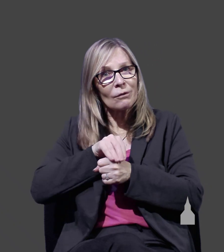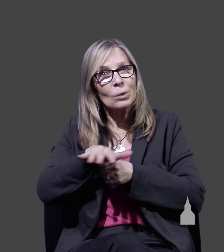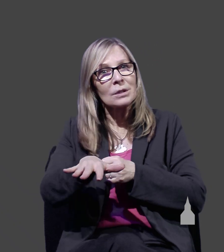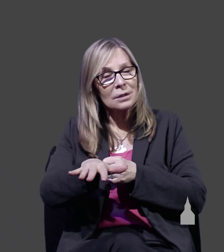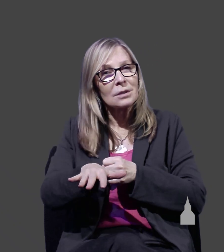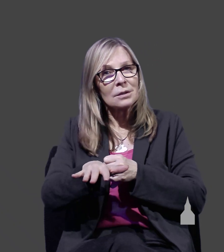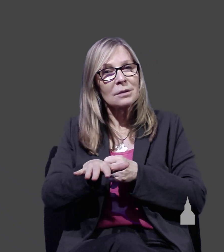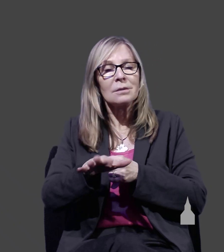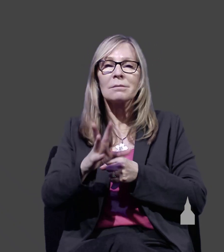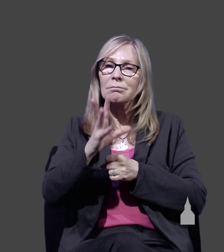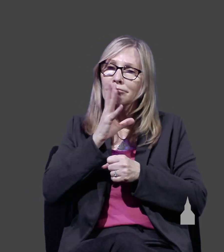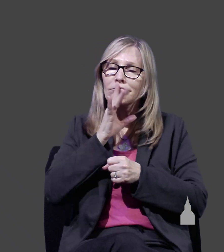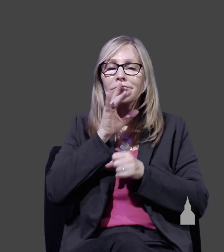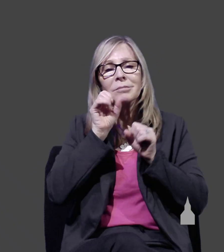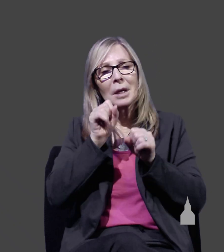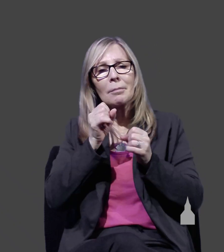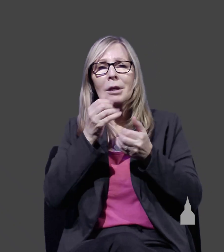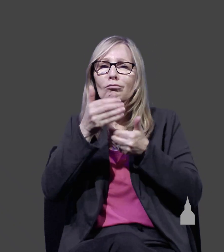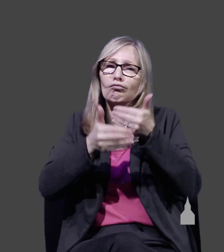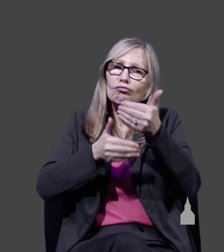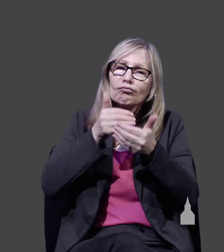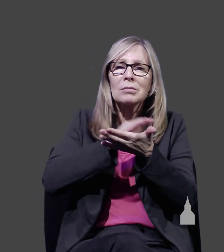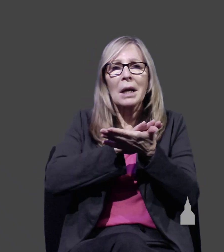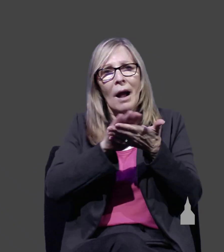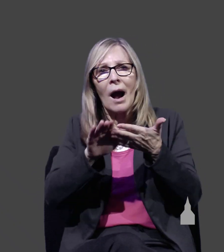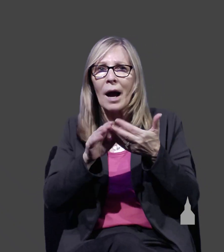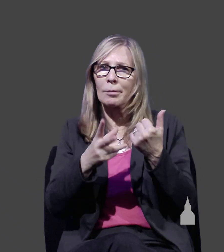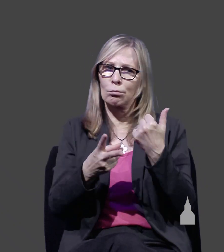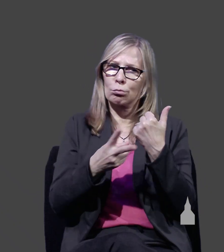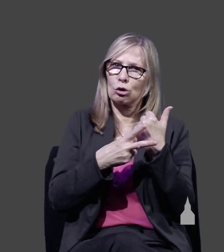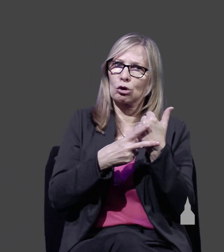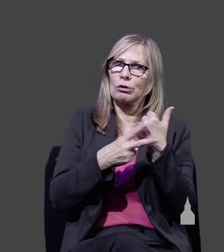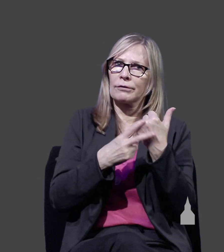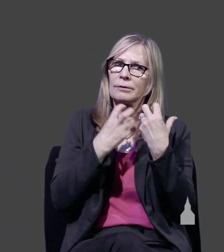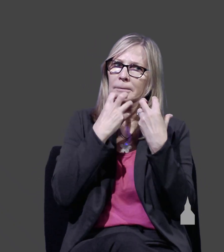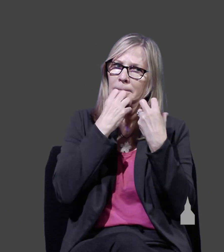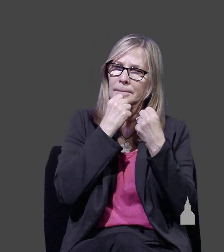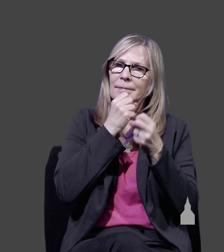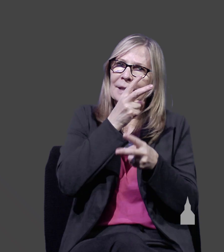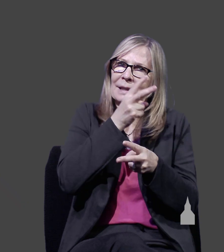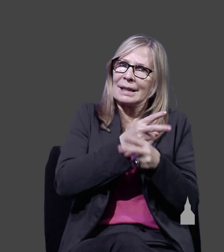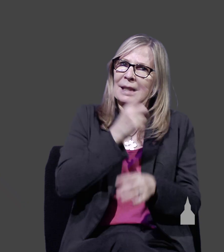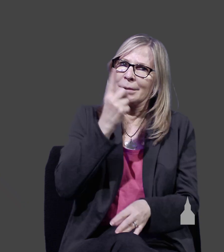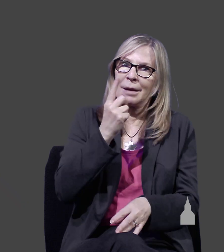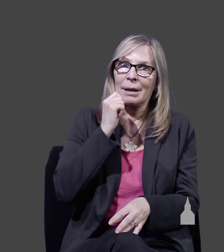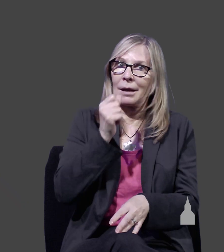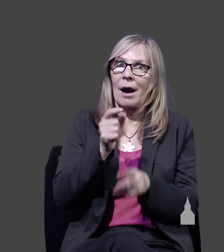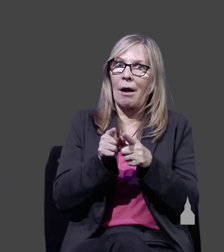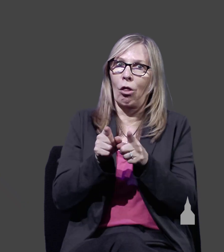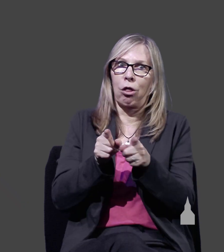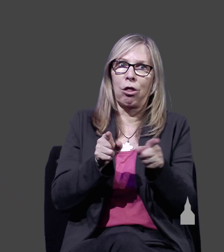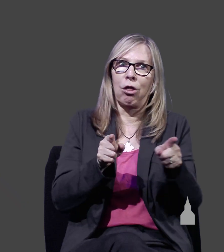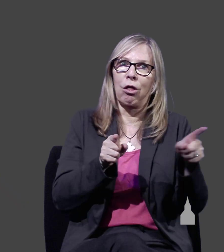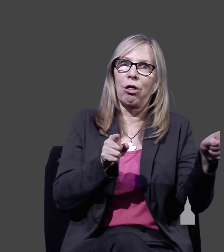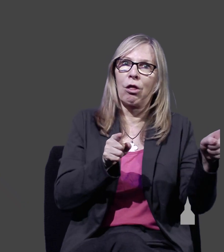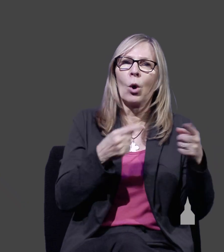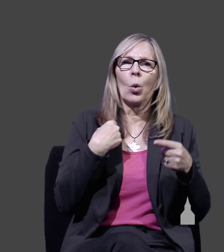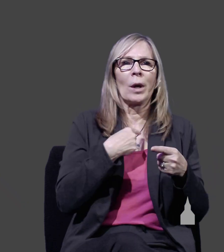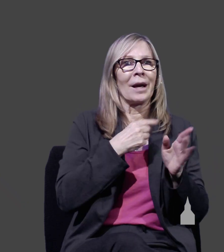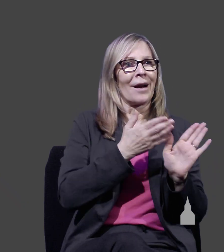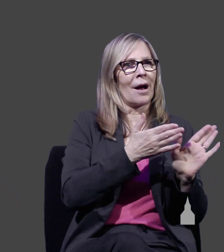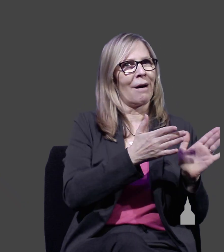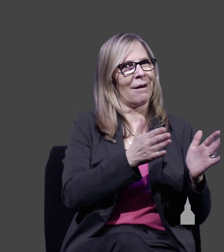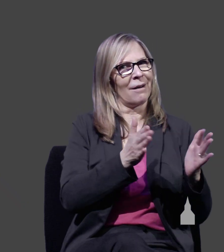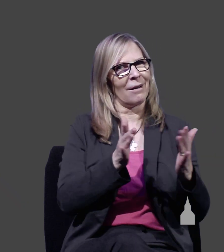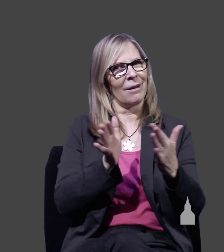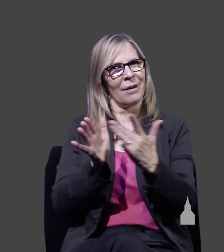Our words can be gracious and kind, and they can help preserve an atmosphere. They can keep something from going into an evil. We can steer conversations